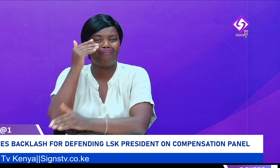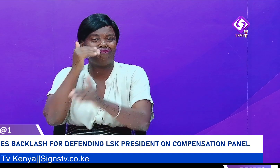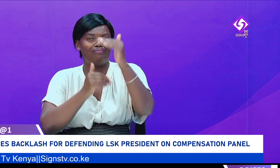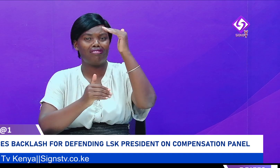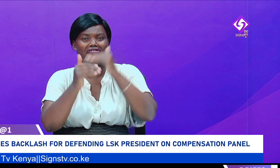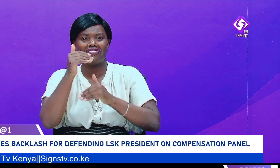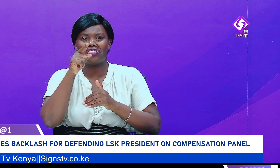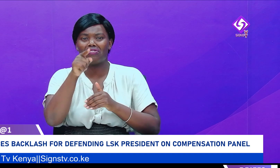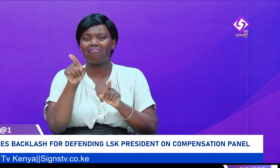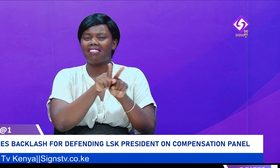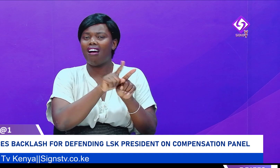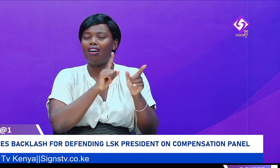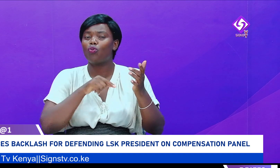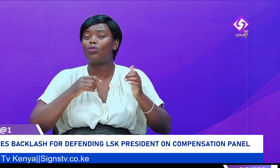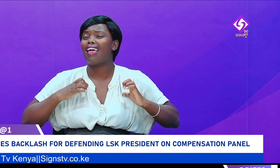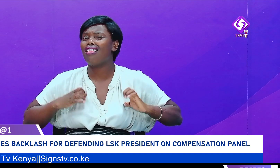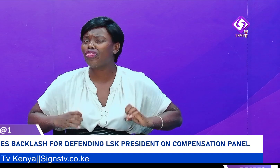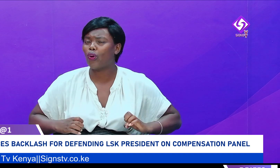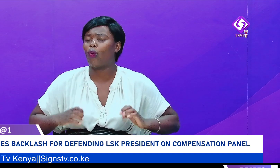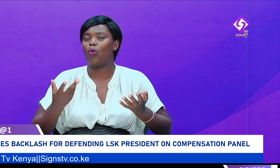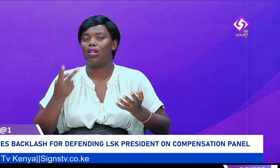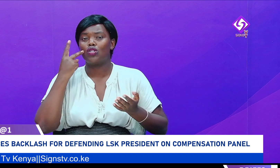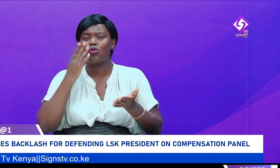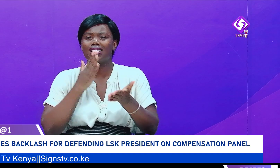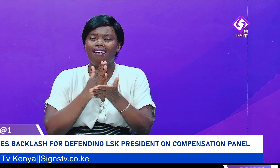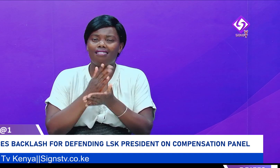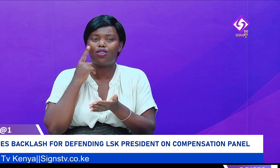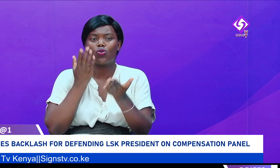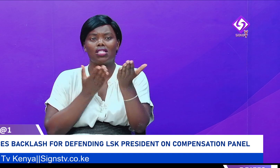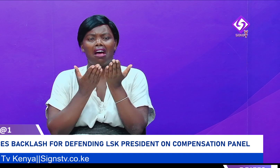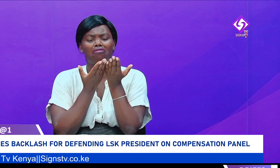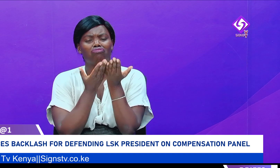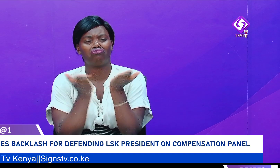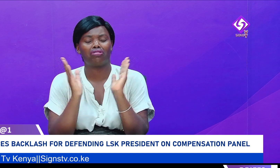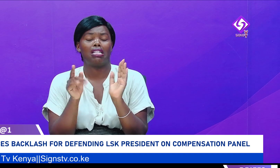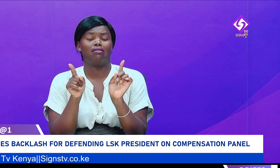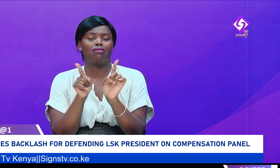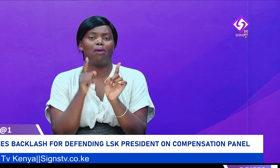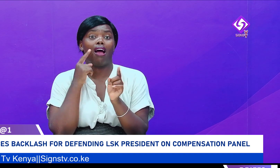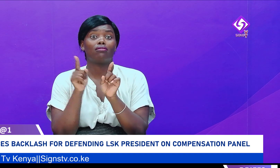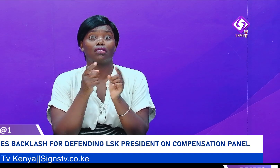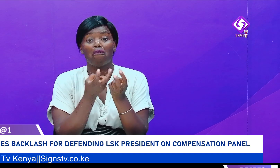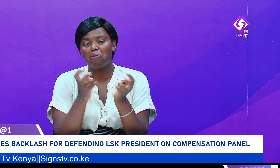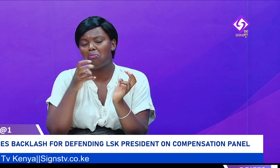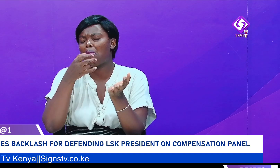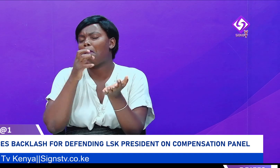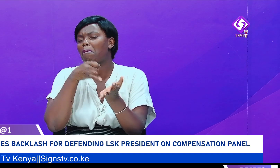its position, asserting that Odhiambo, as the LSK president, has a professional